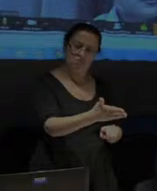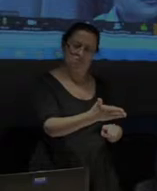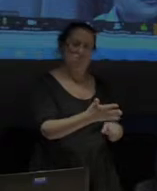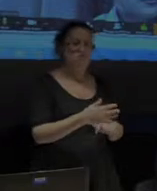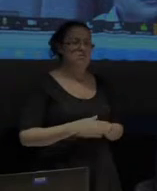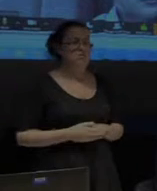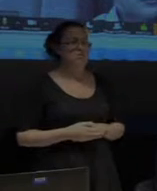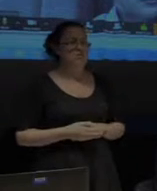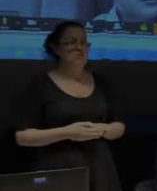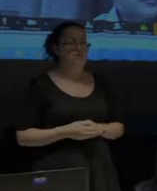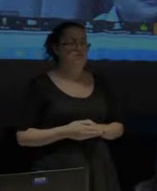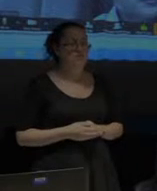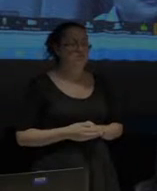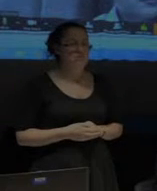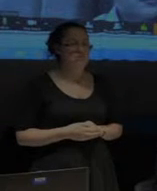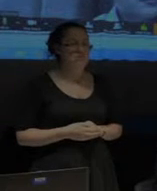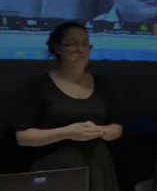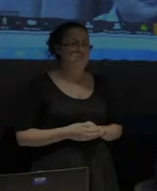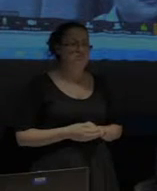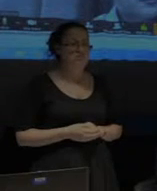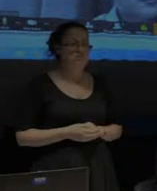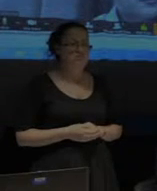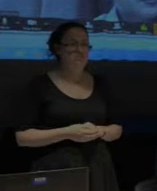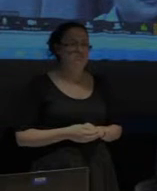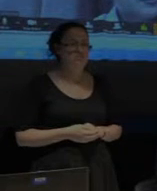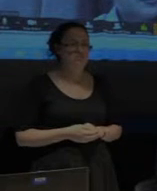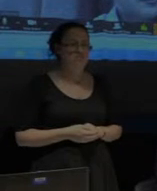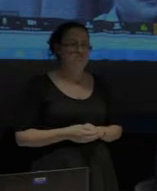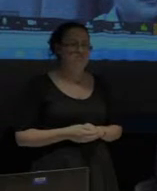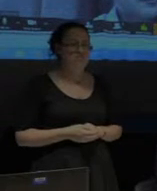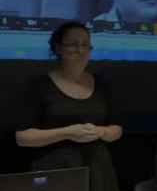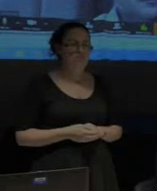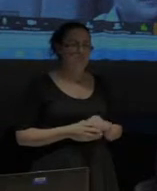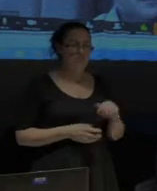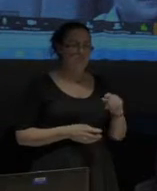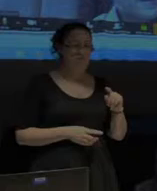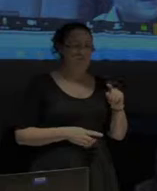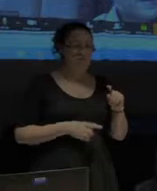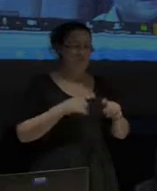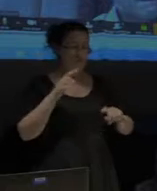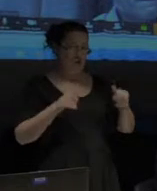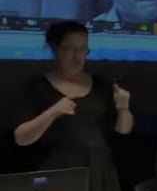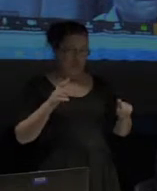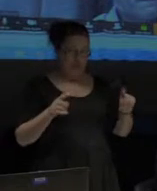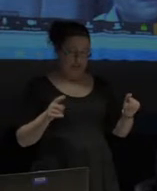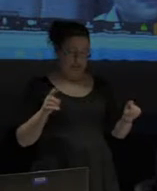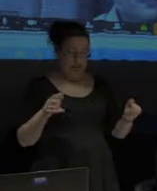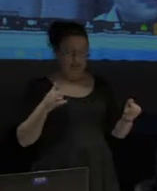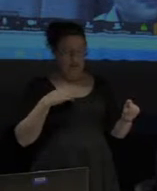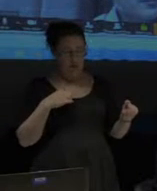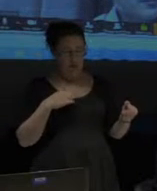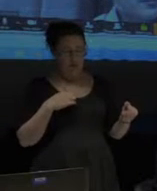of diversity, my point before, to try and be a little bit congruent about it,